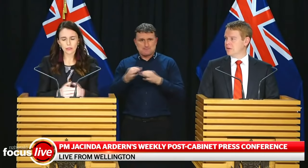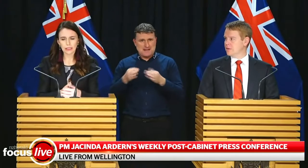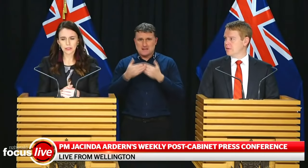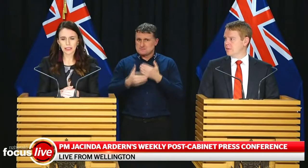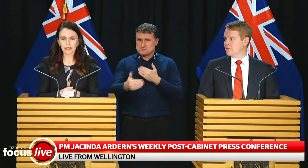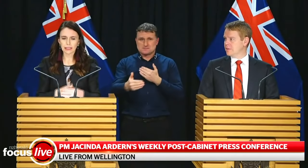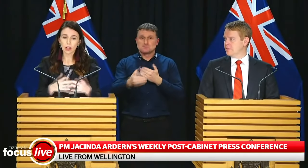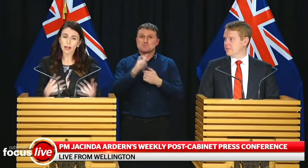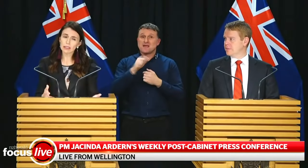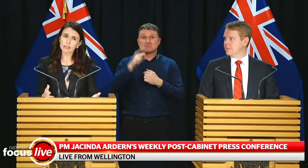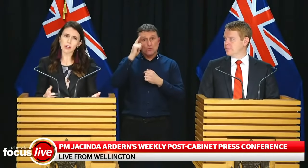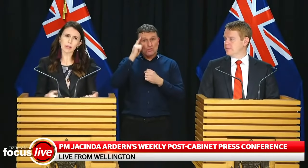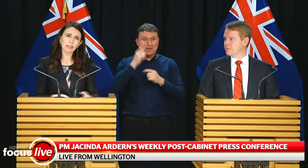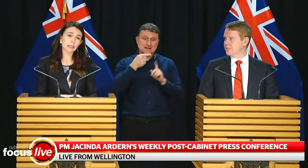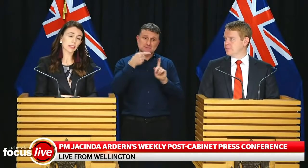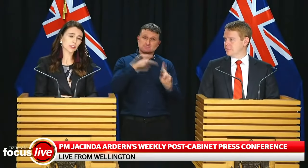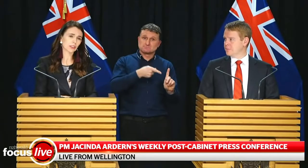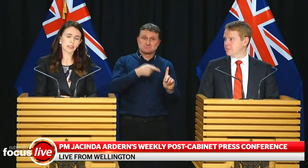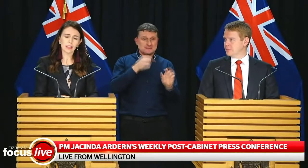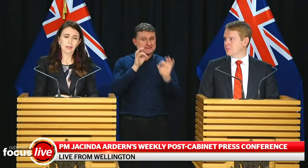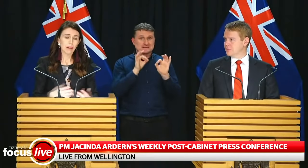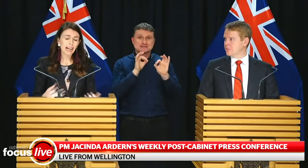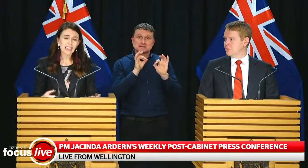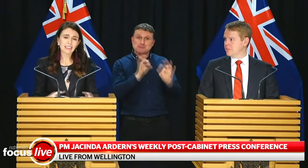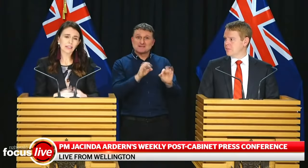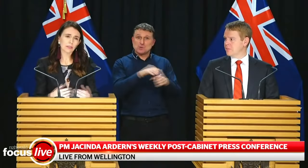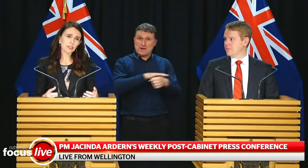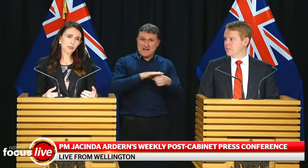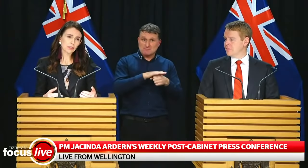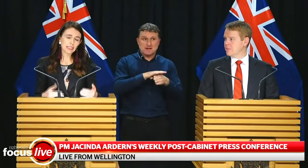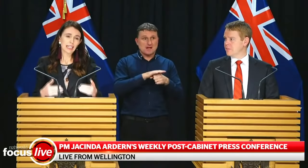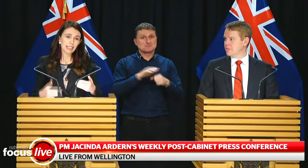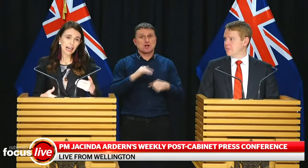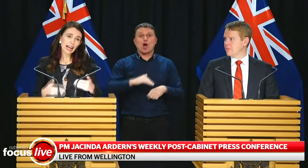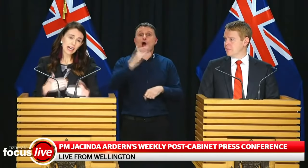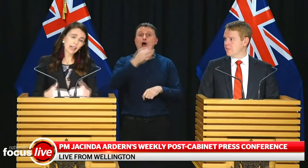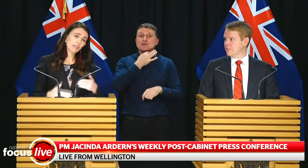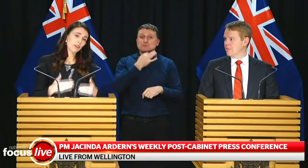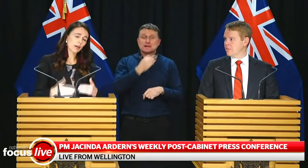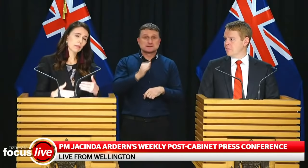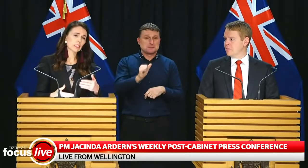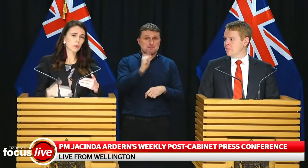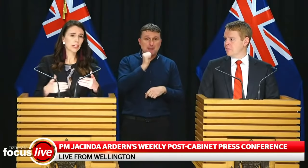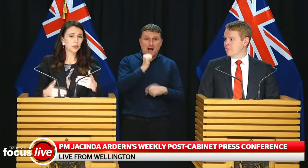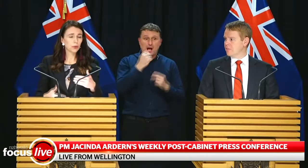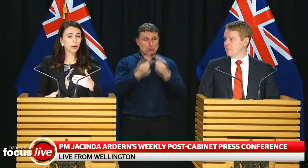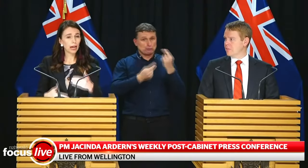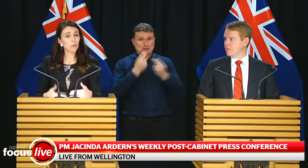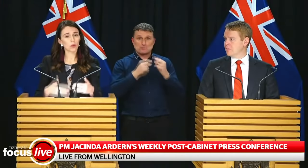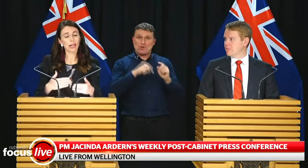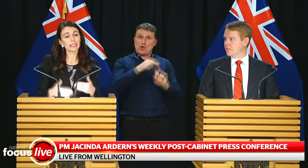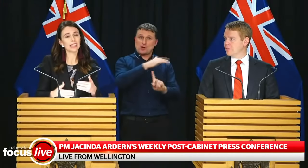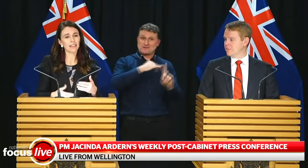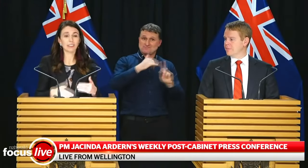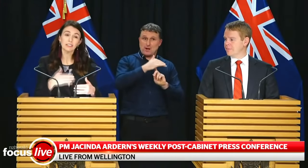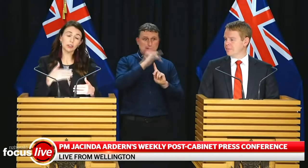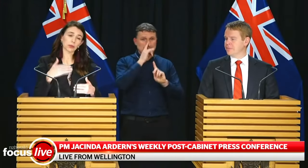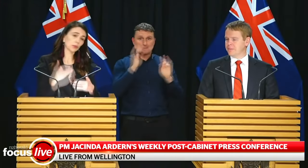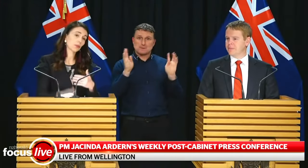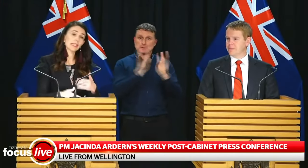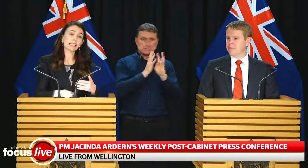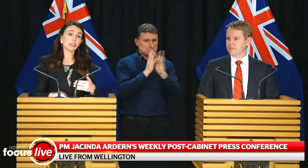narrowing in on certain areas, high-risk environments such as bars and restaurants, they are environments where you are more likely to